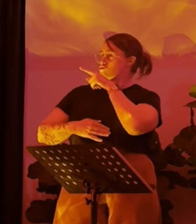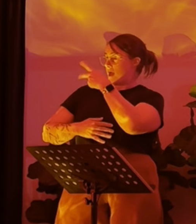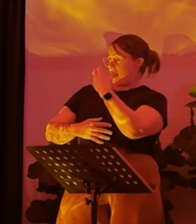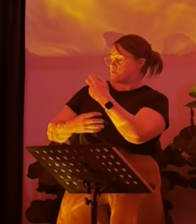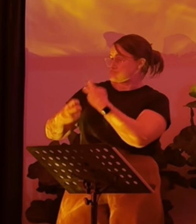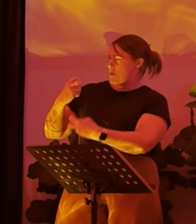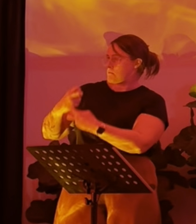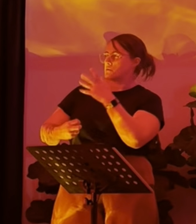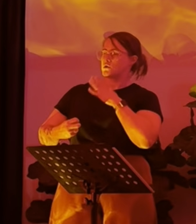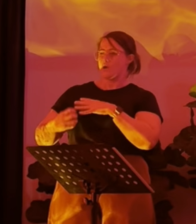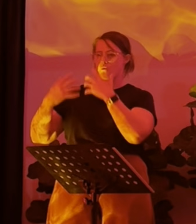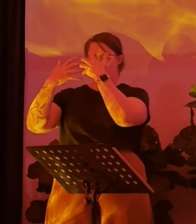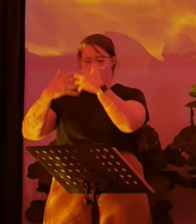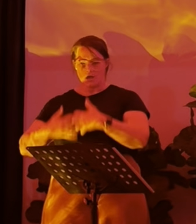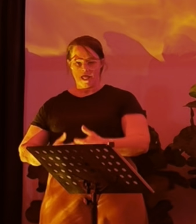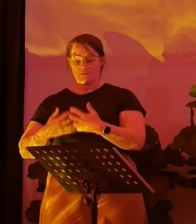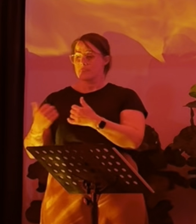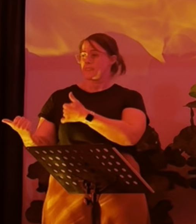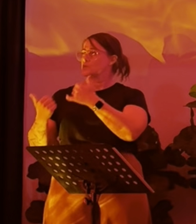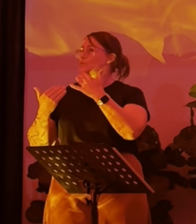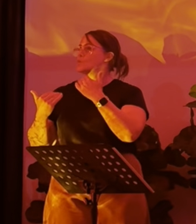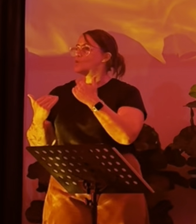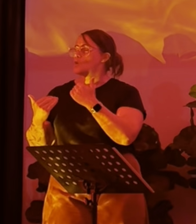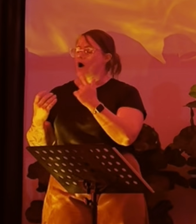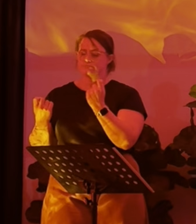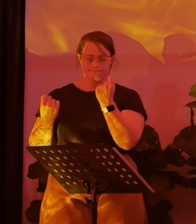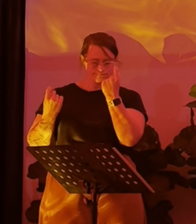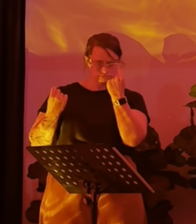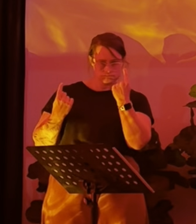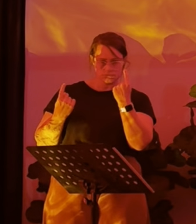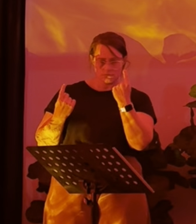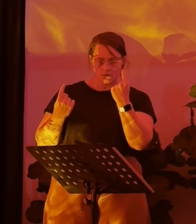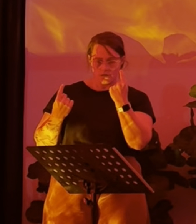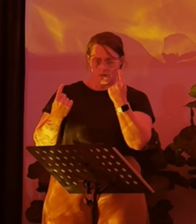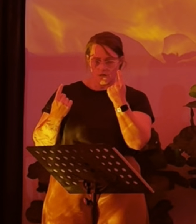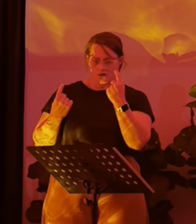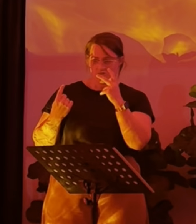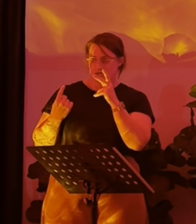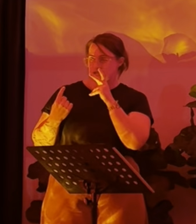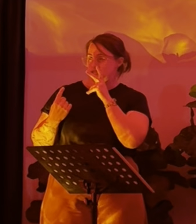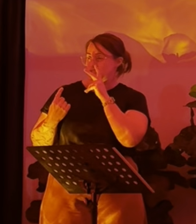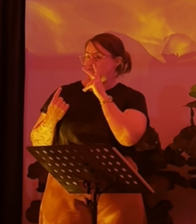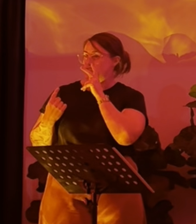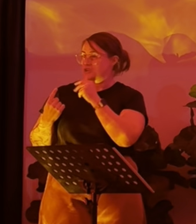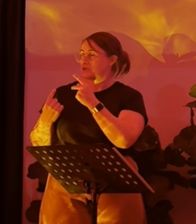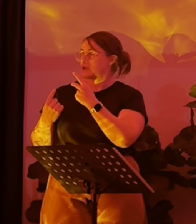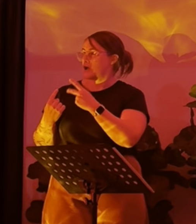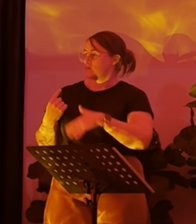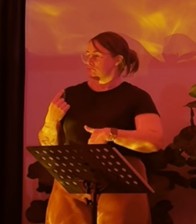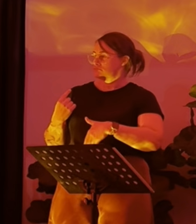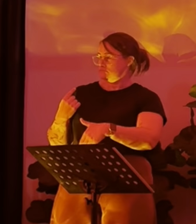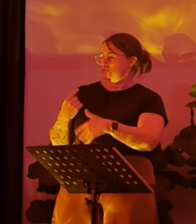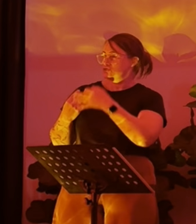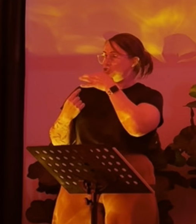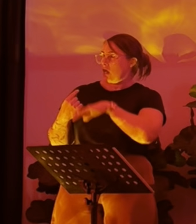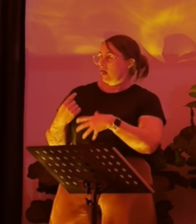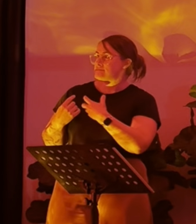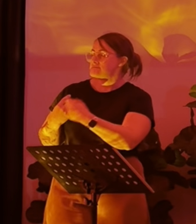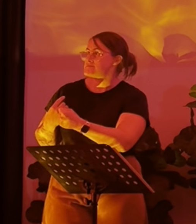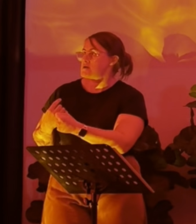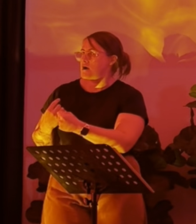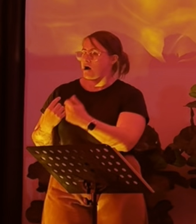get it figured out. And while that's cool and shit, I start to realize quick, holy shit, you mean to tell me we expecting a kid? See, in my mind,